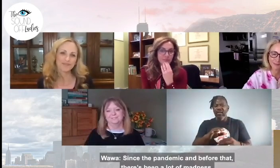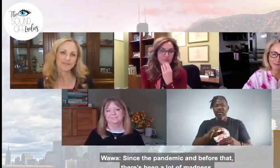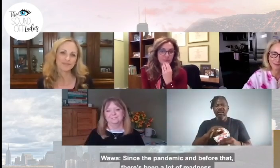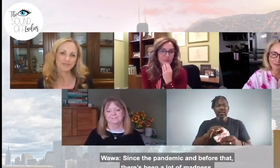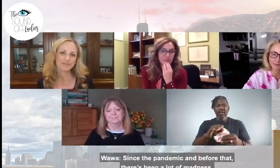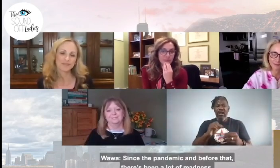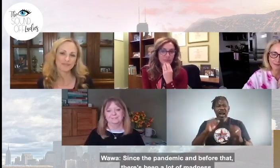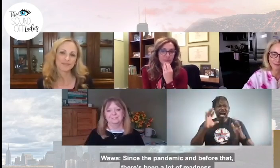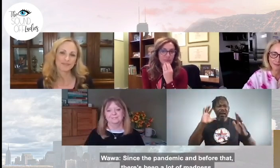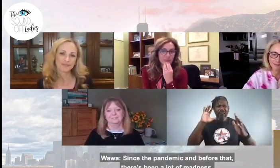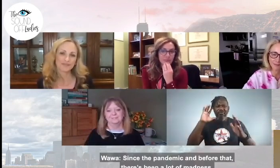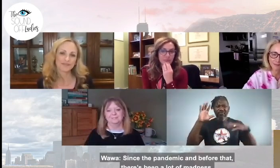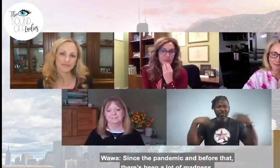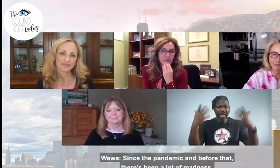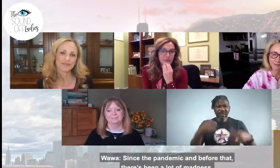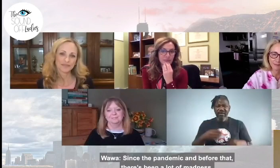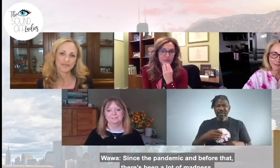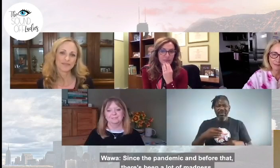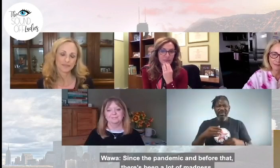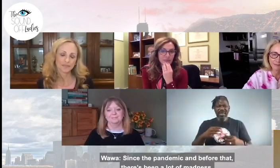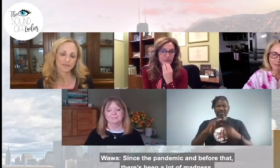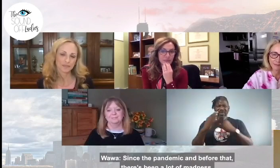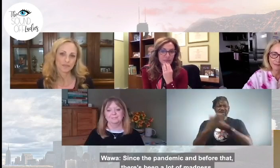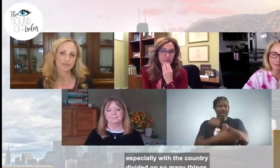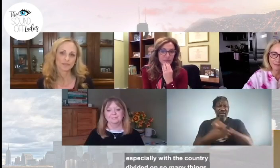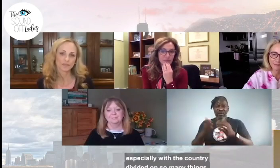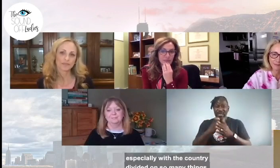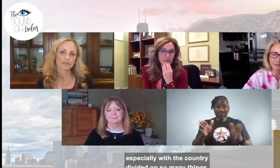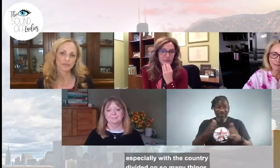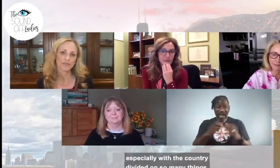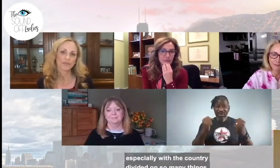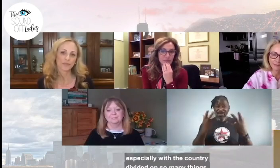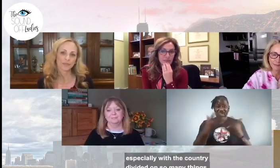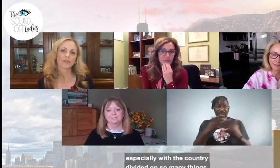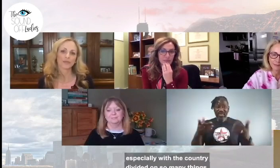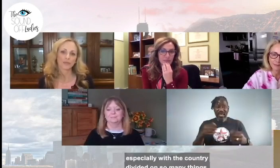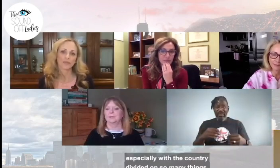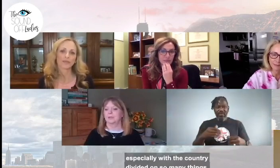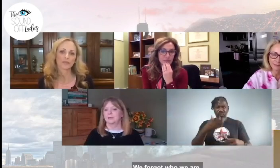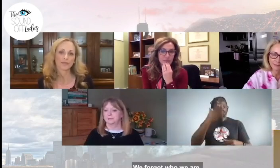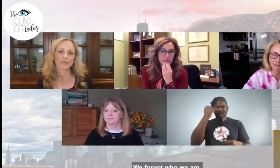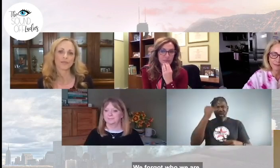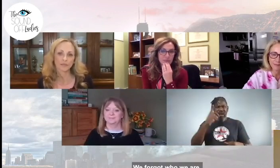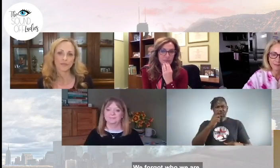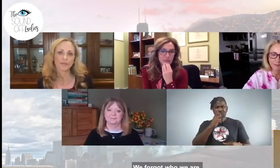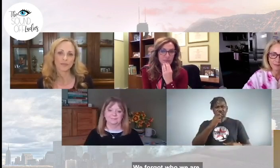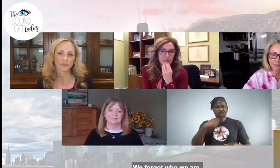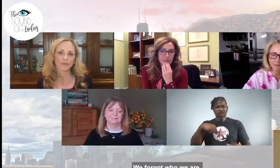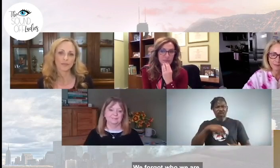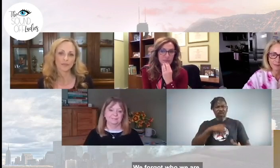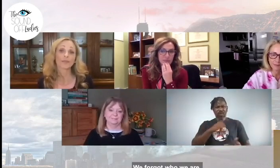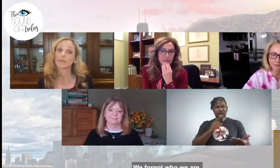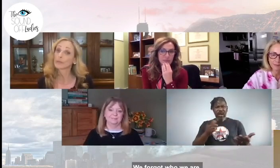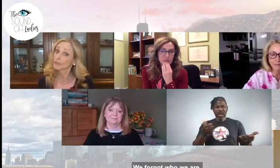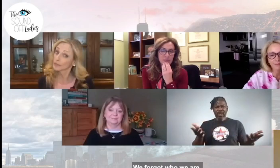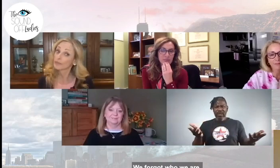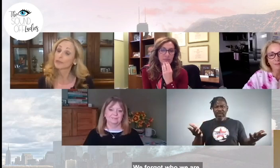Yep. Since the pandemic and before that, there were a lot of madness in the country, and we forgot who we